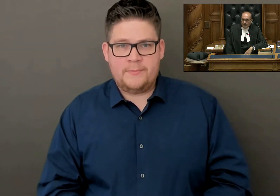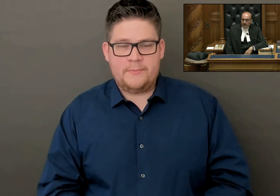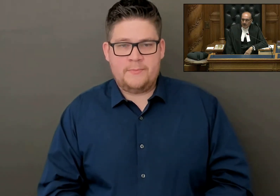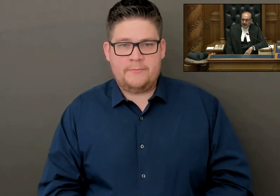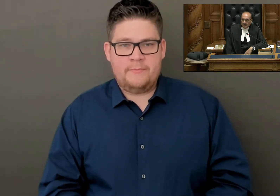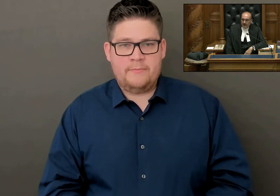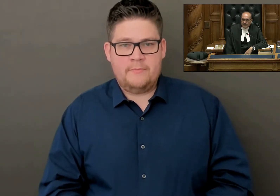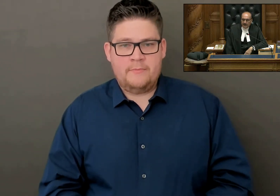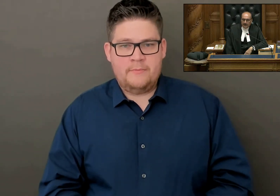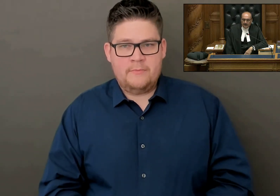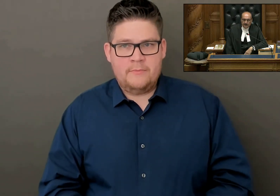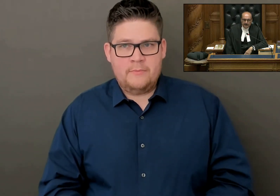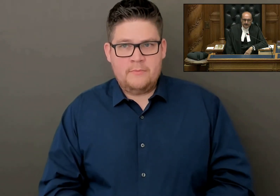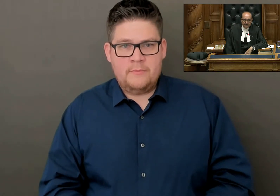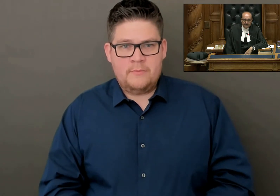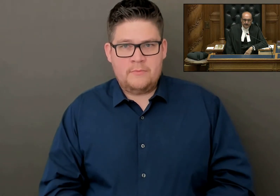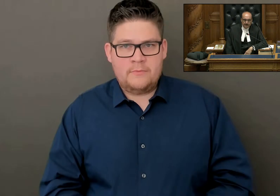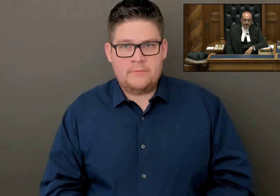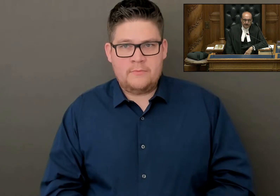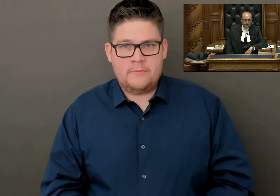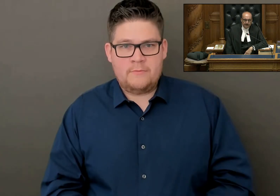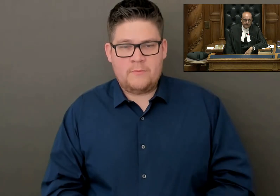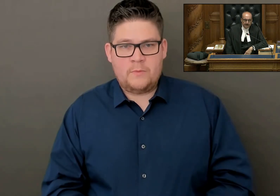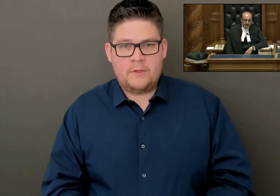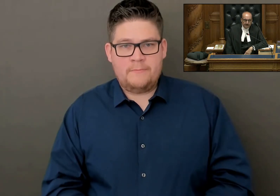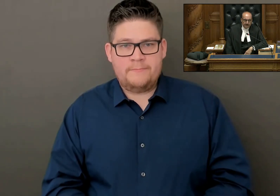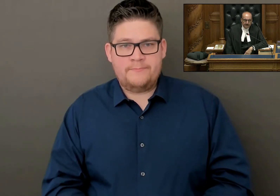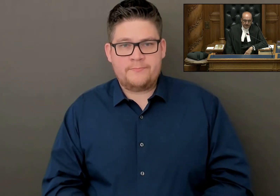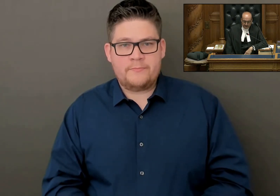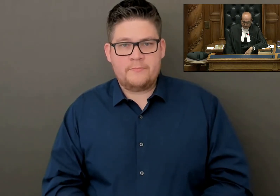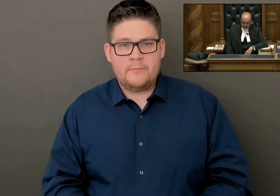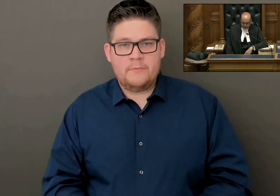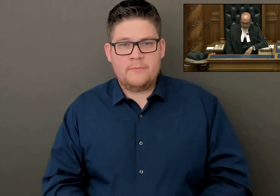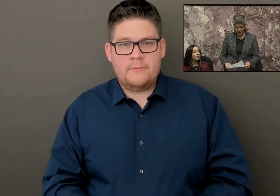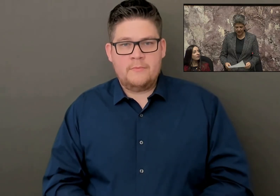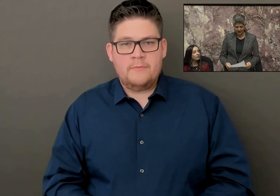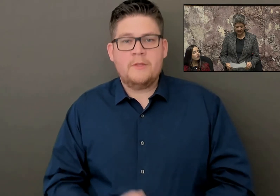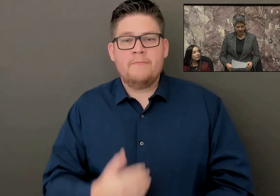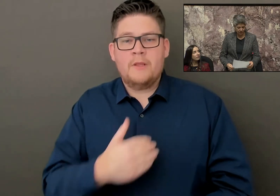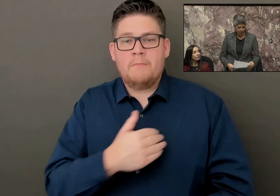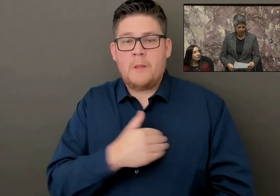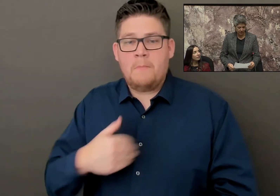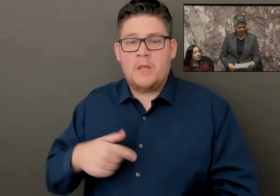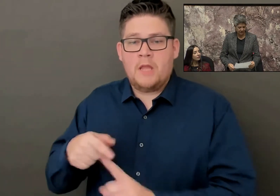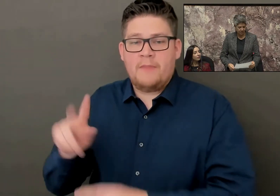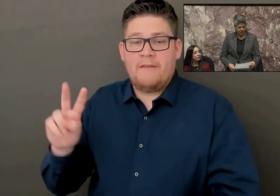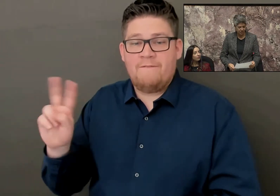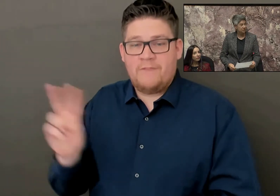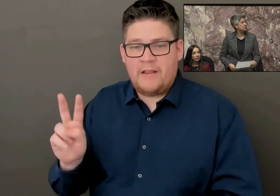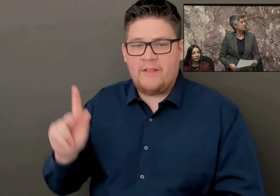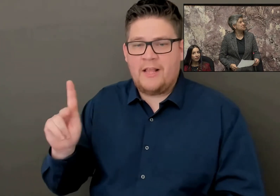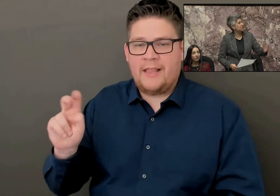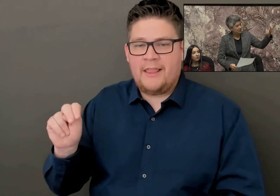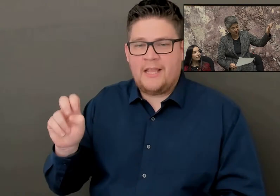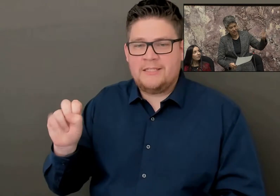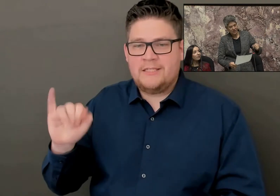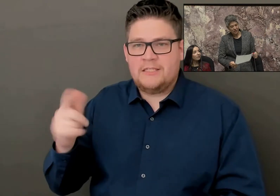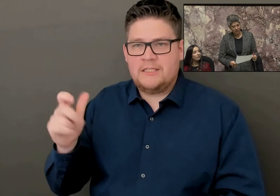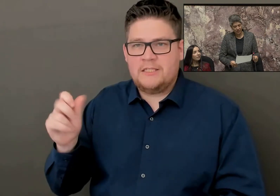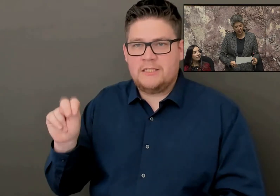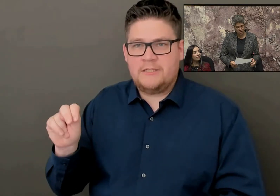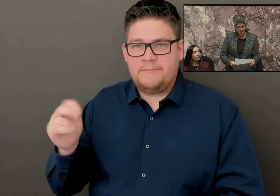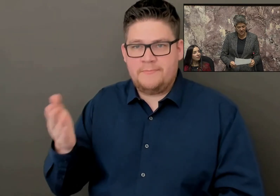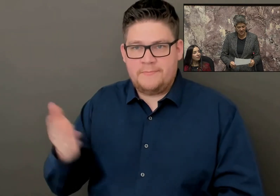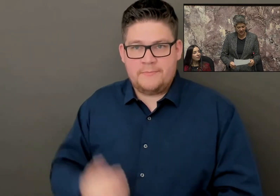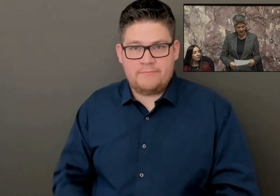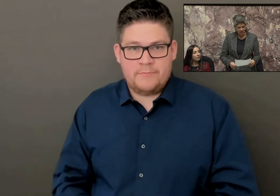Member for Vancouver Kensington. Thank you, Honourable Speaker, and also joining the Leader of the Third Party, I have the pleasure of introducing our